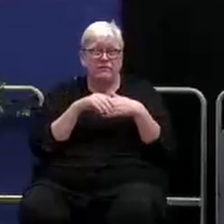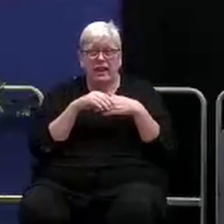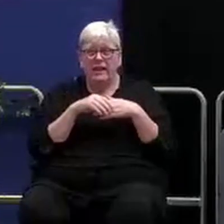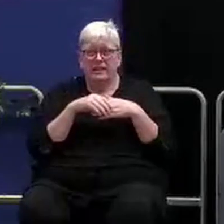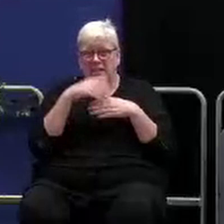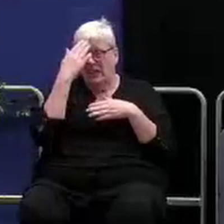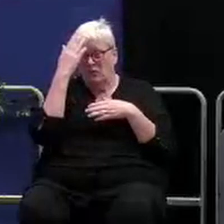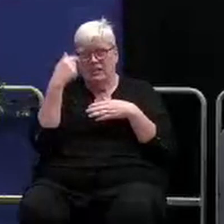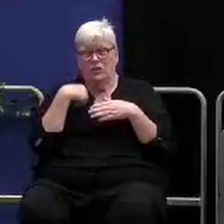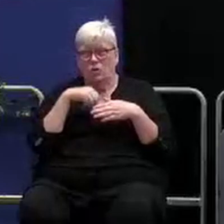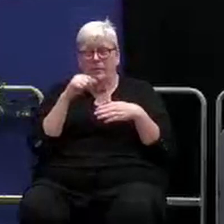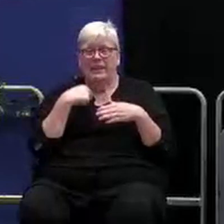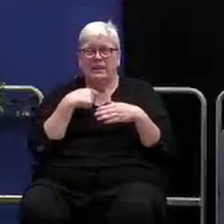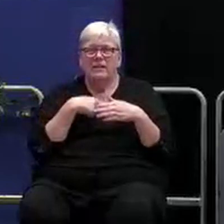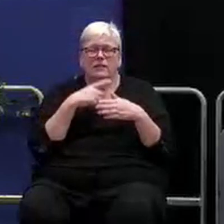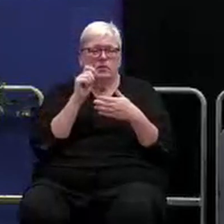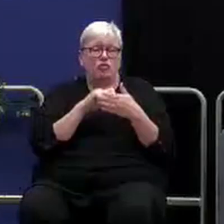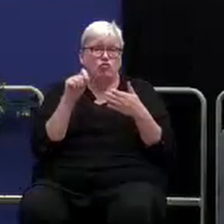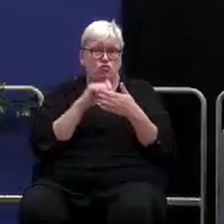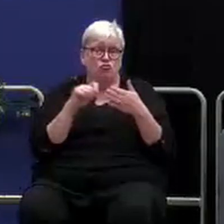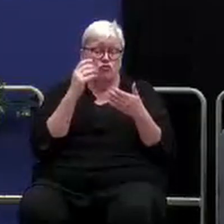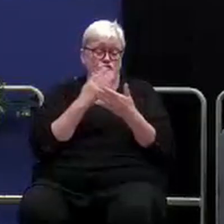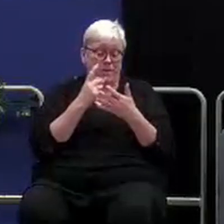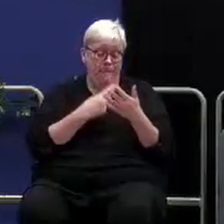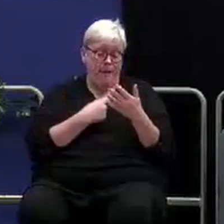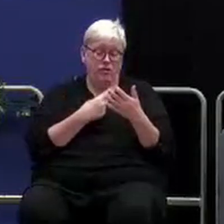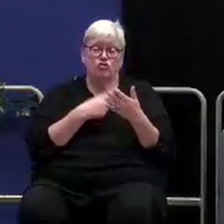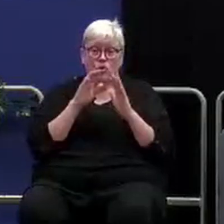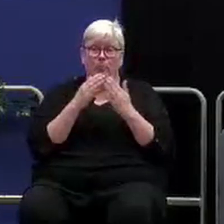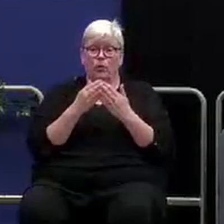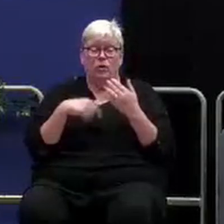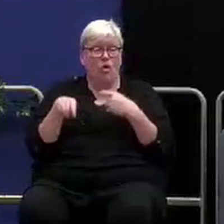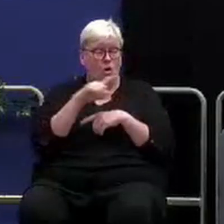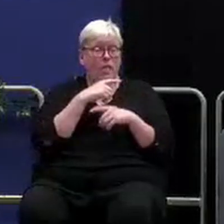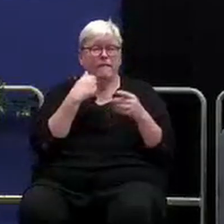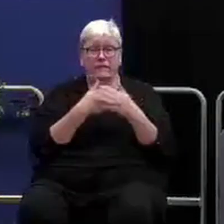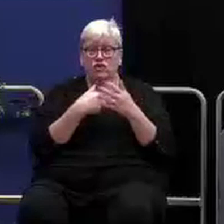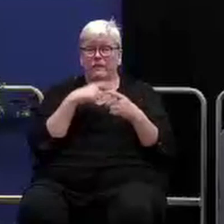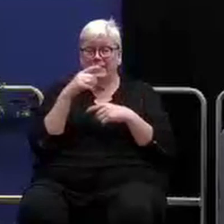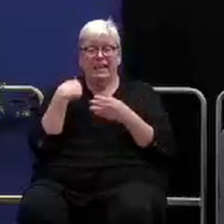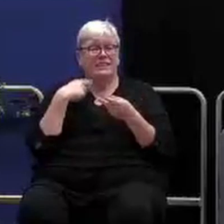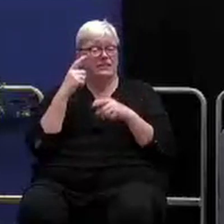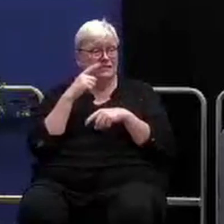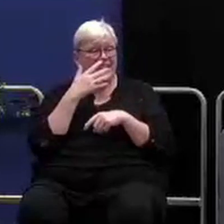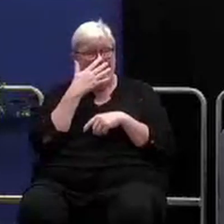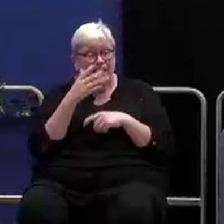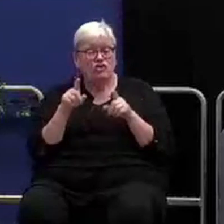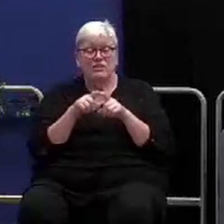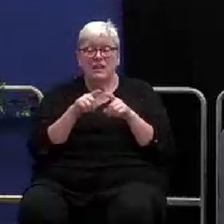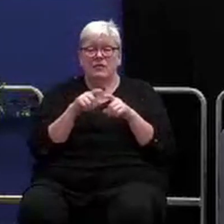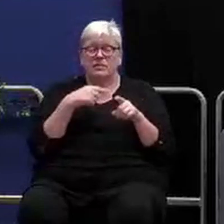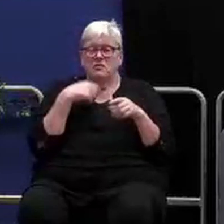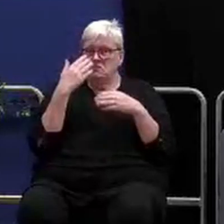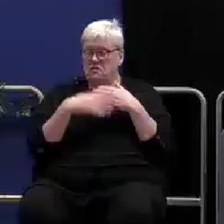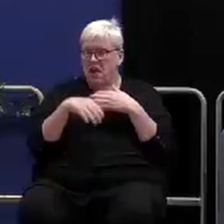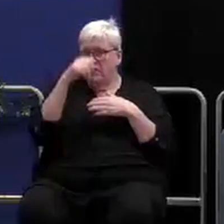who I am. But she wrote this intensely personal book. And I think all of us of Emily's generation who read this book were like, oh, I didn't know